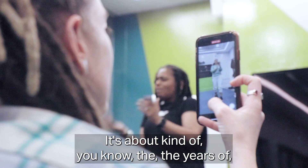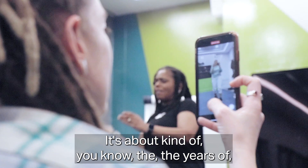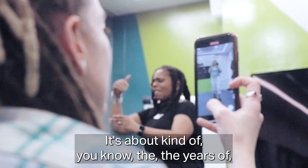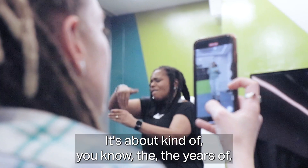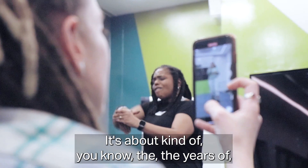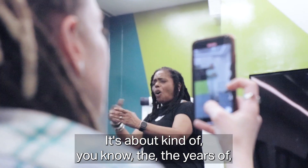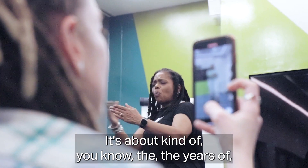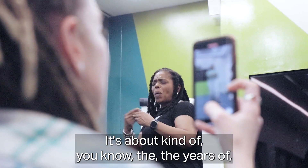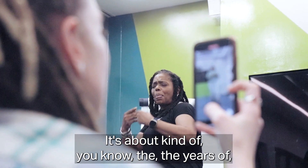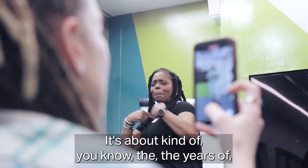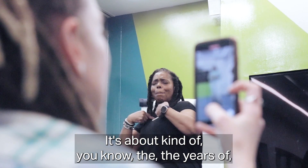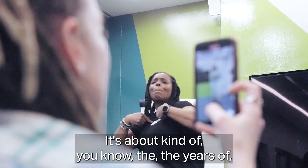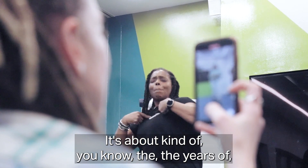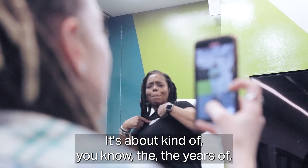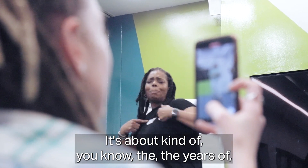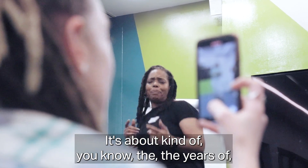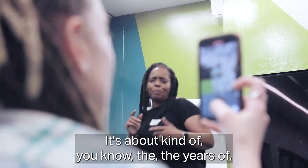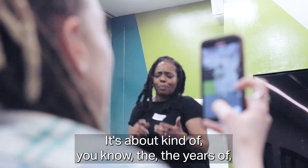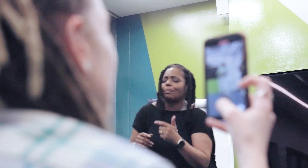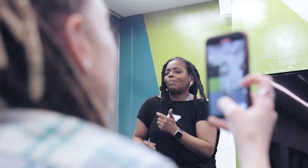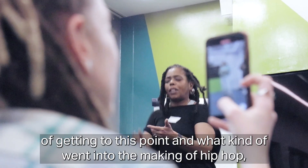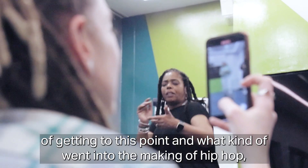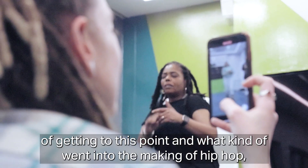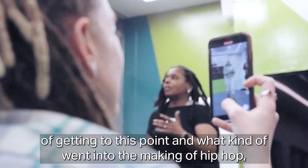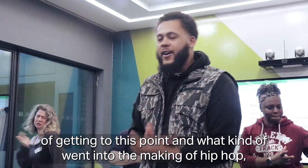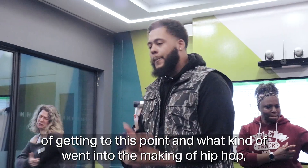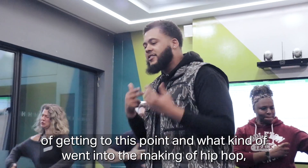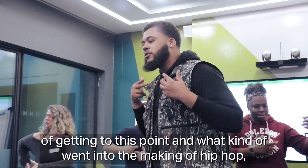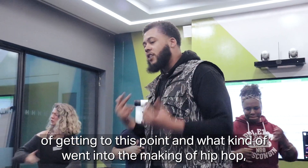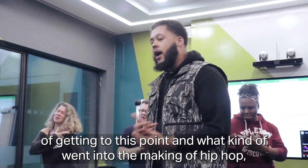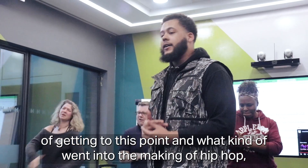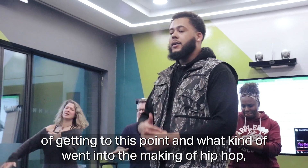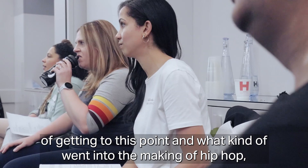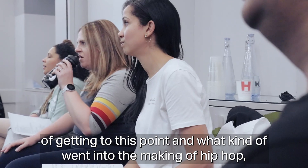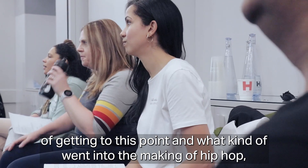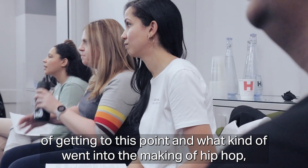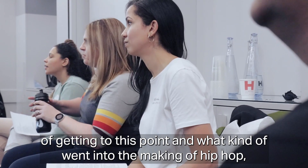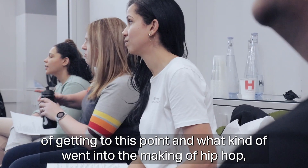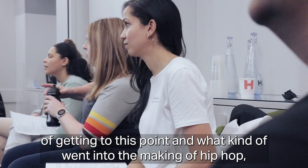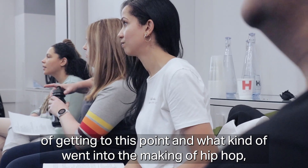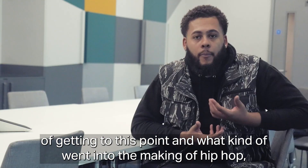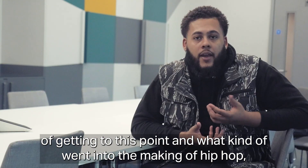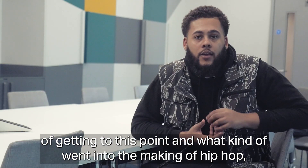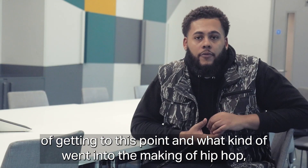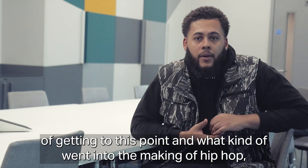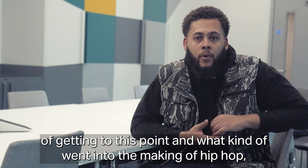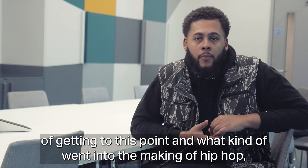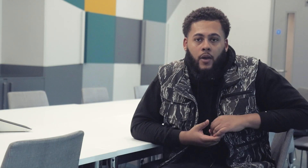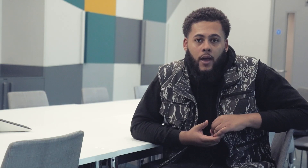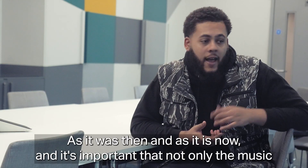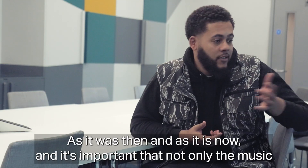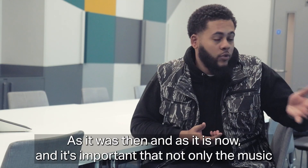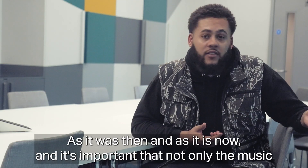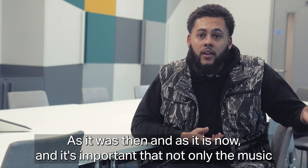about kind of, you know, the years of getting to this point and what kind of went into the making of hip